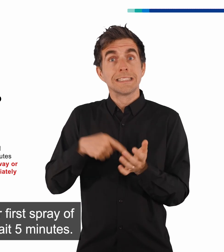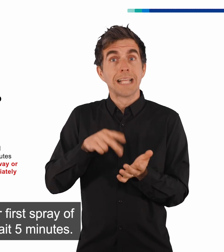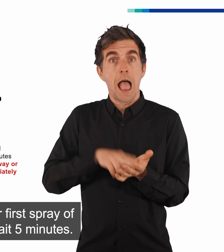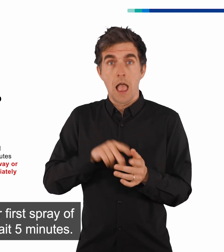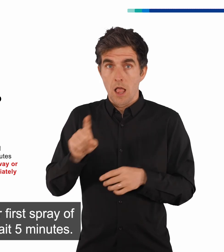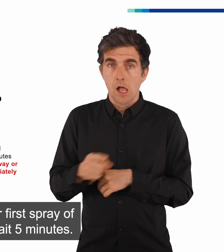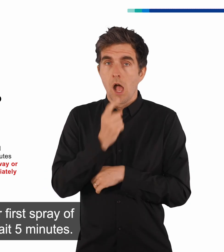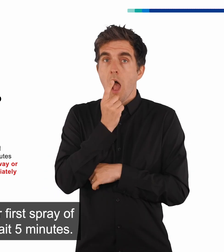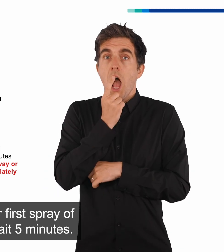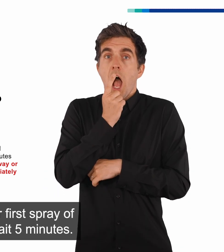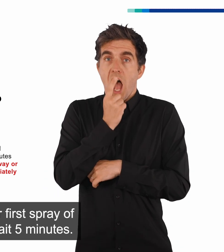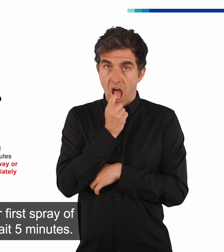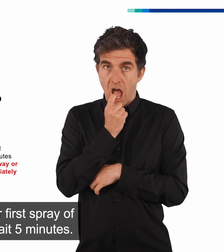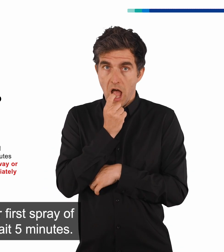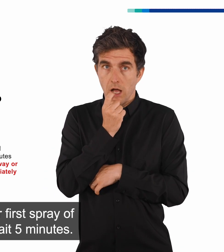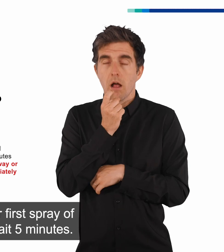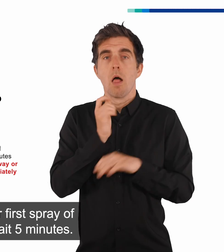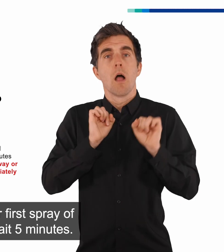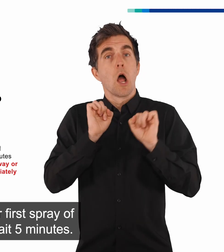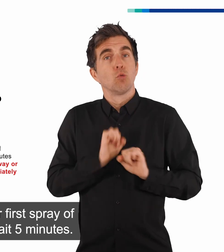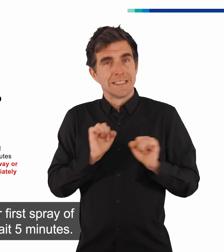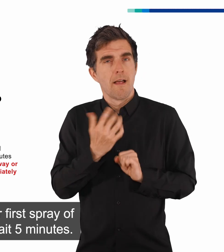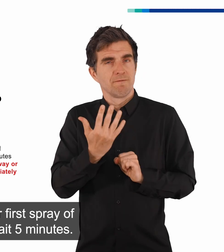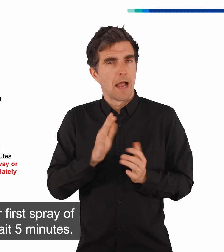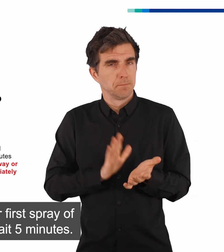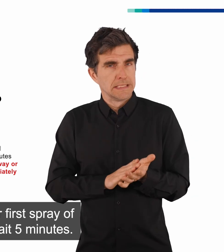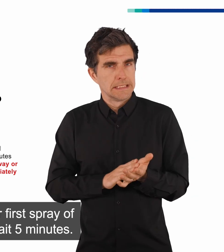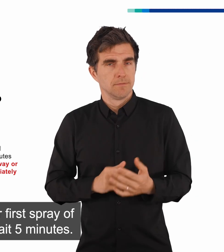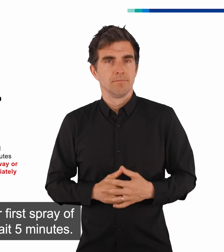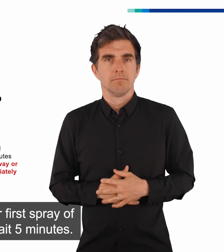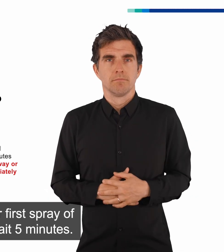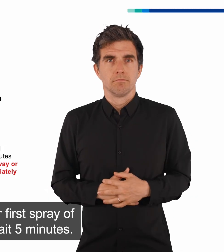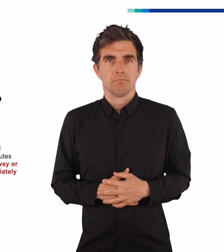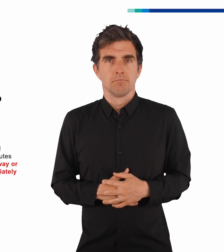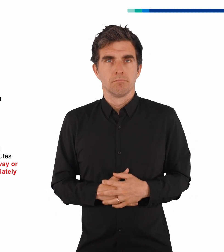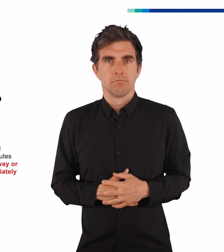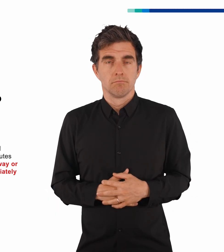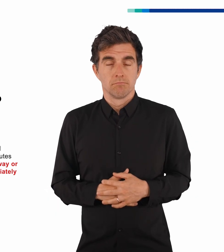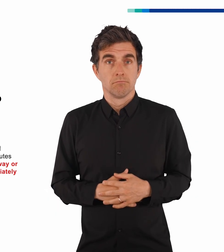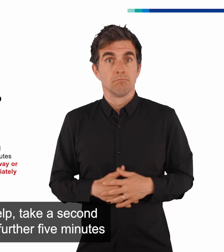If the pain has not gone away or feels worse, call 999 immediately.